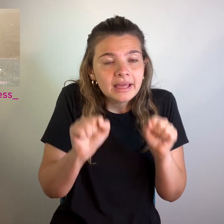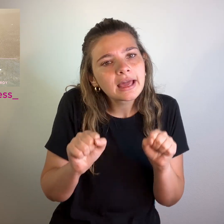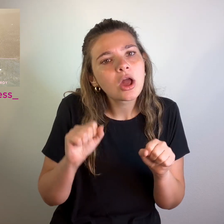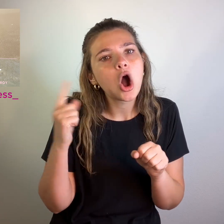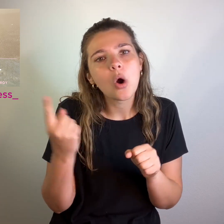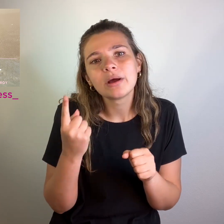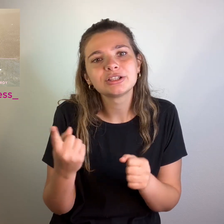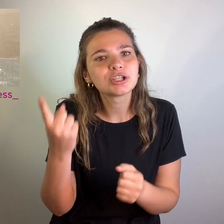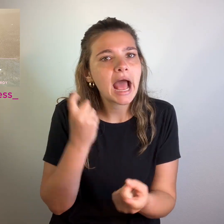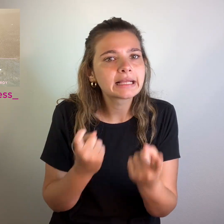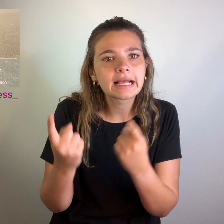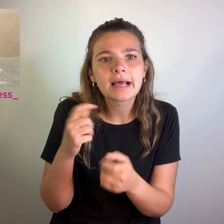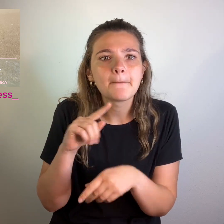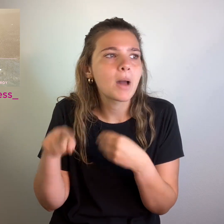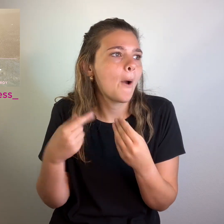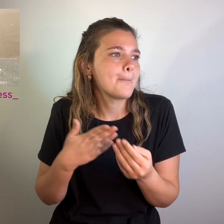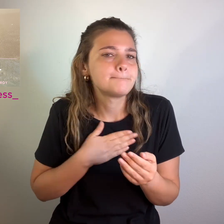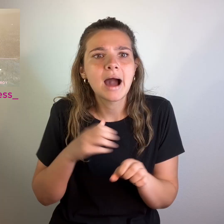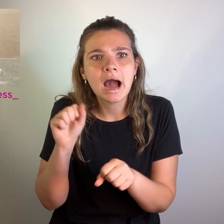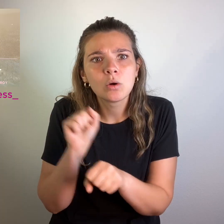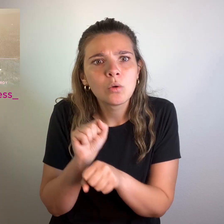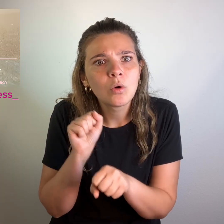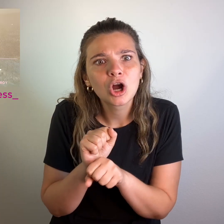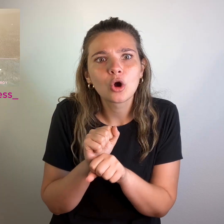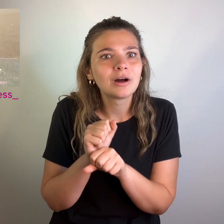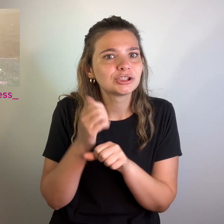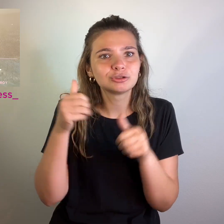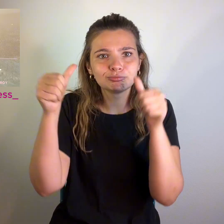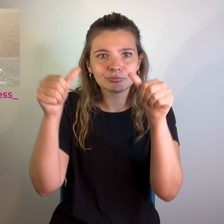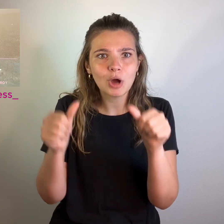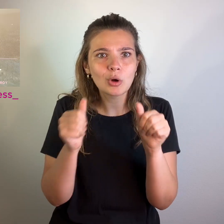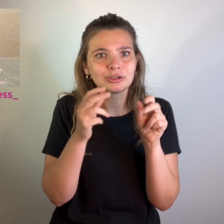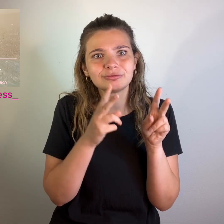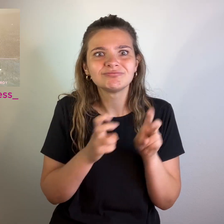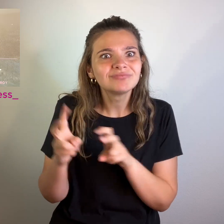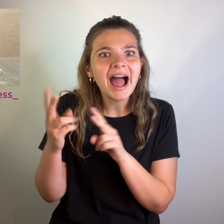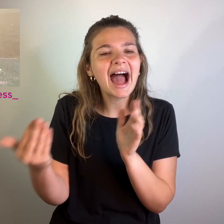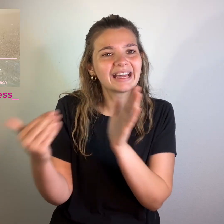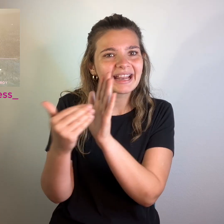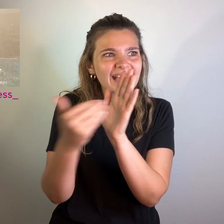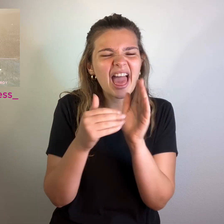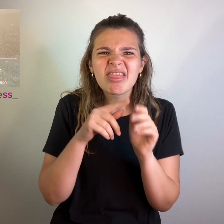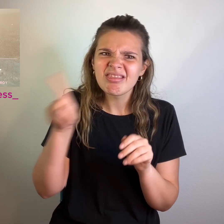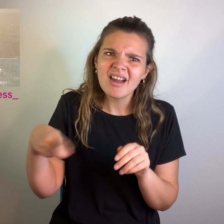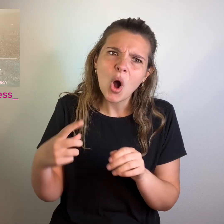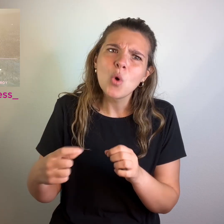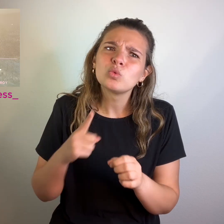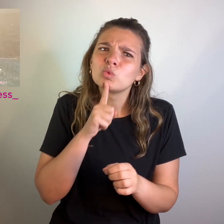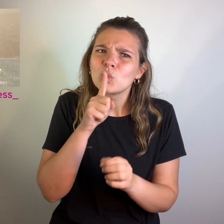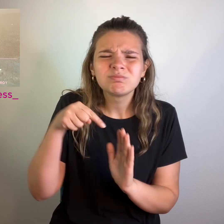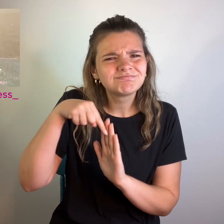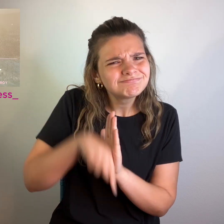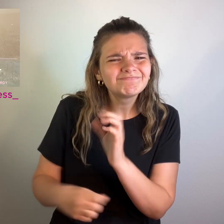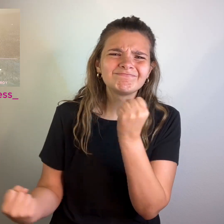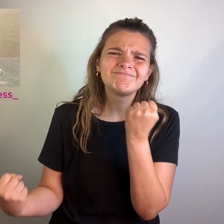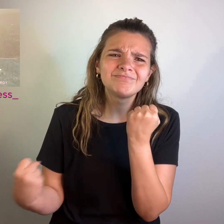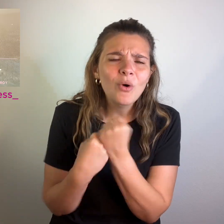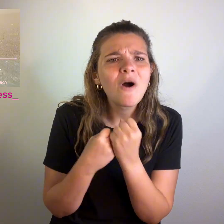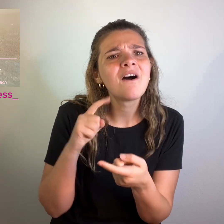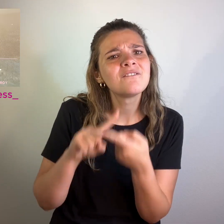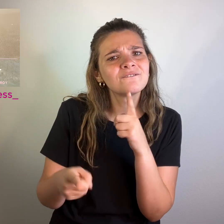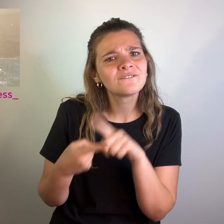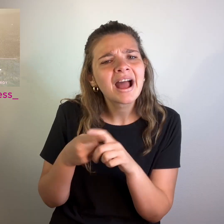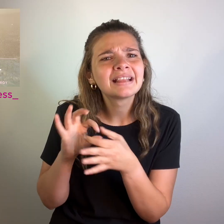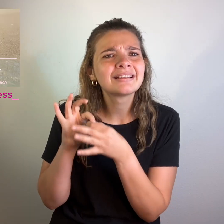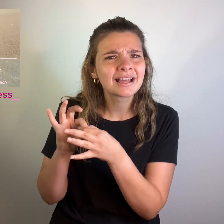They're reposting my shit literally all of the time. Like, true ride or die friendships and connections,